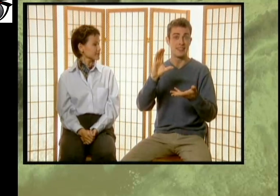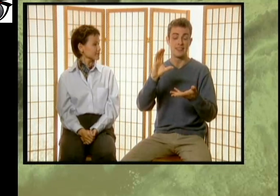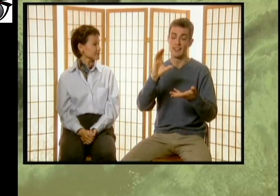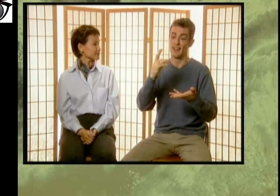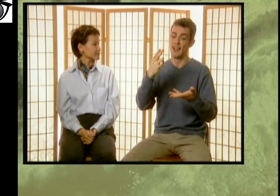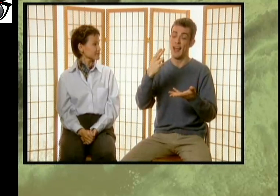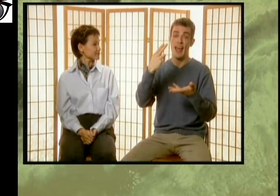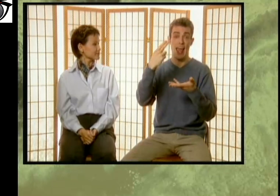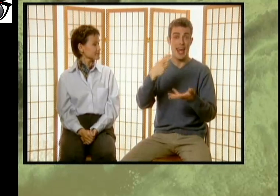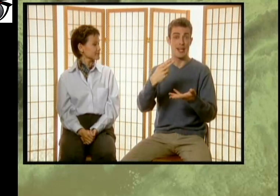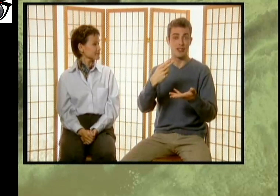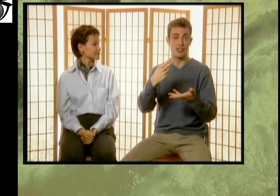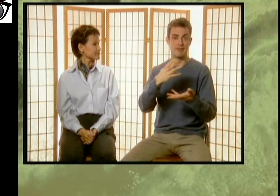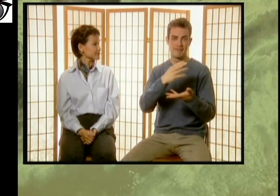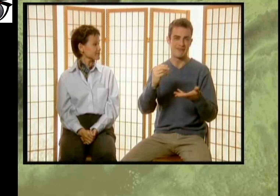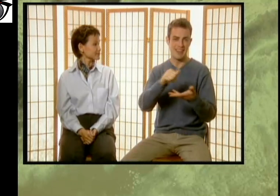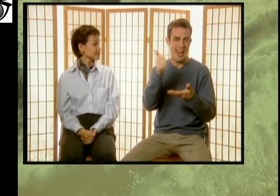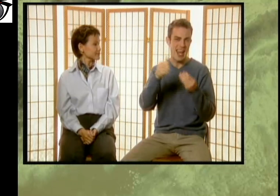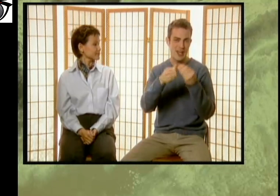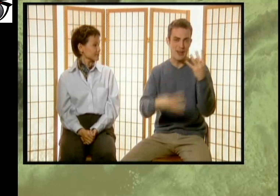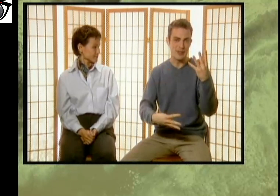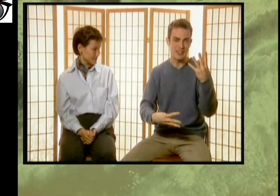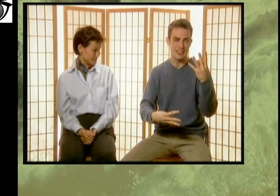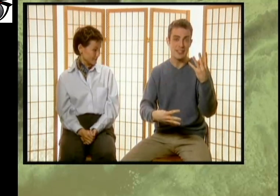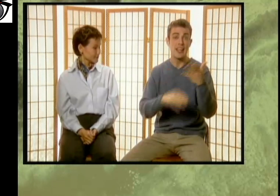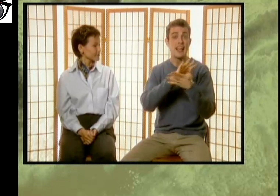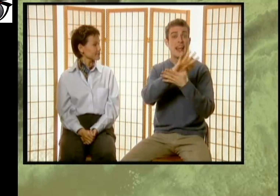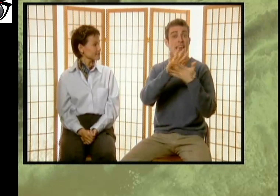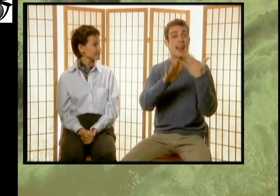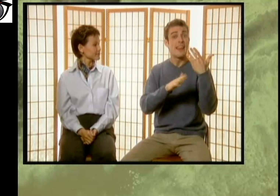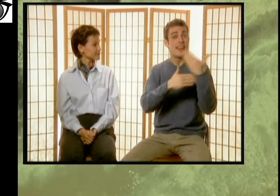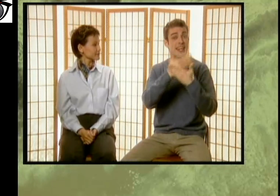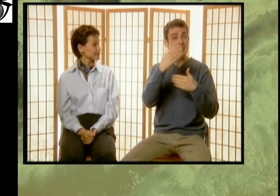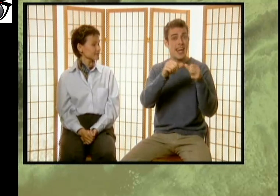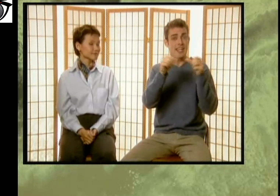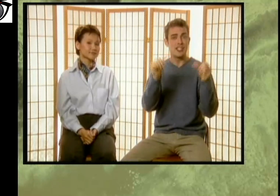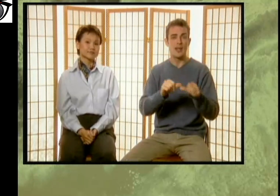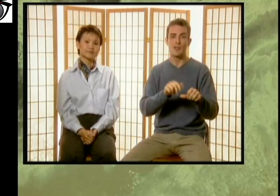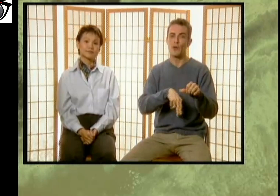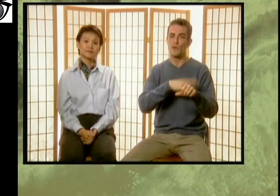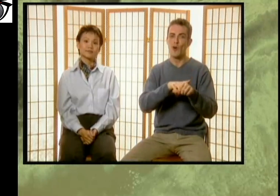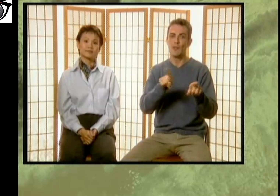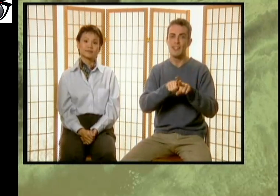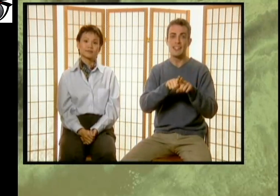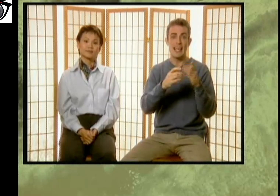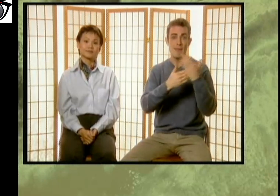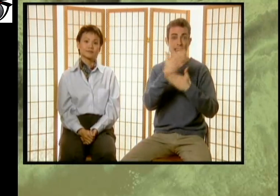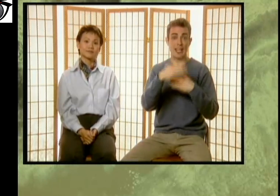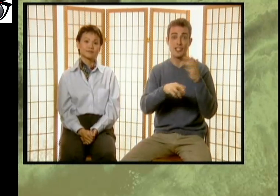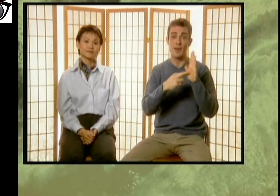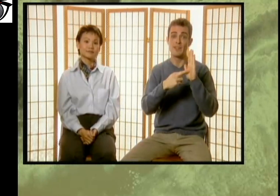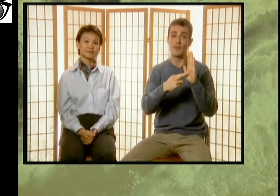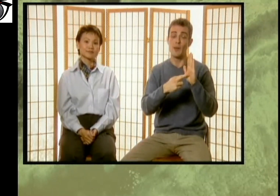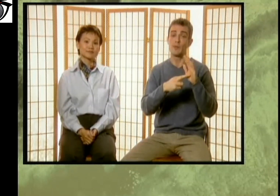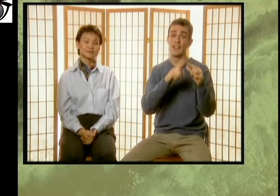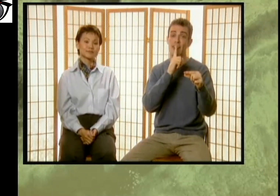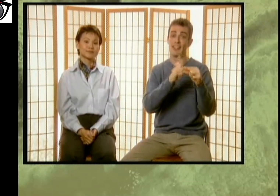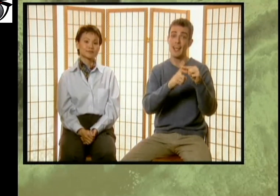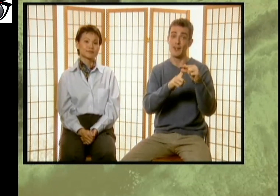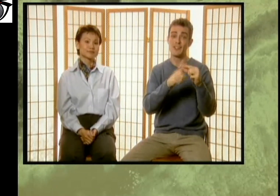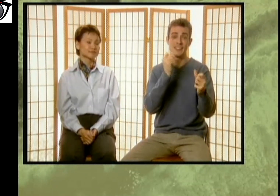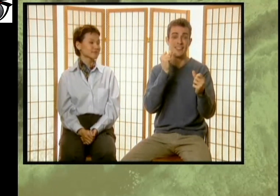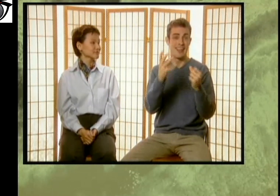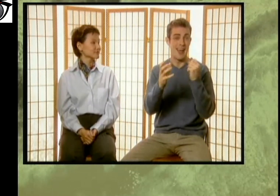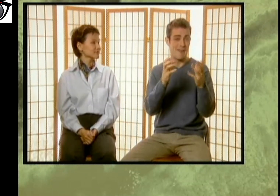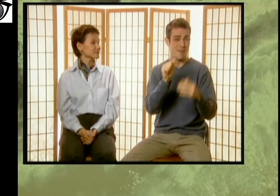C, H, and others. These hand shapes are normally the same hand shapes that represent